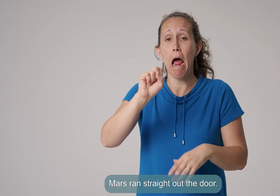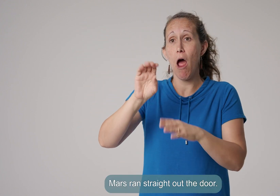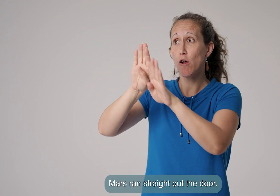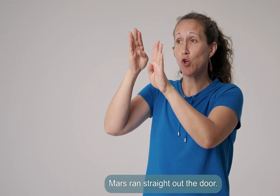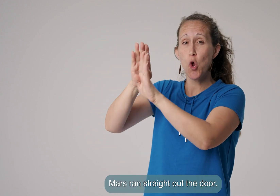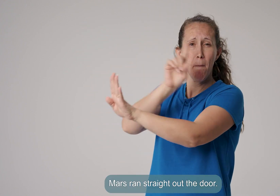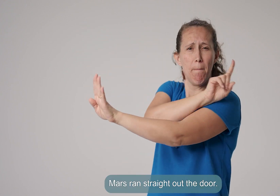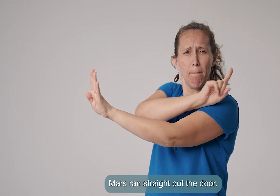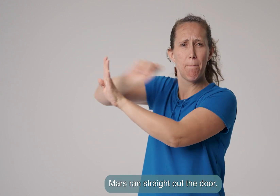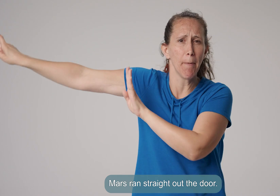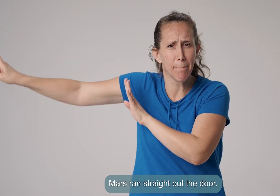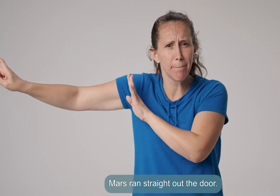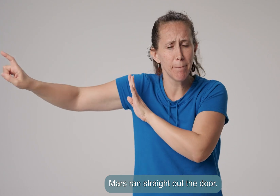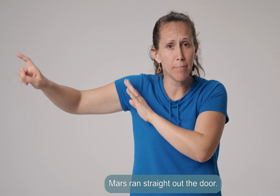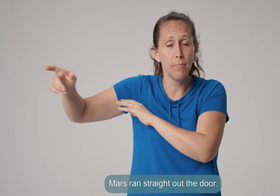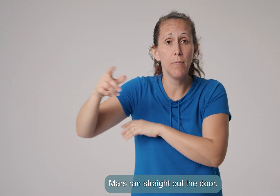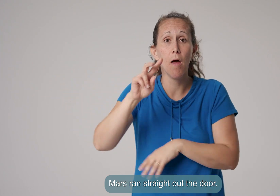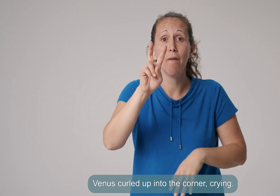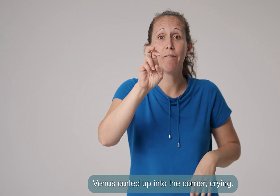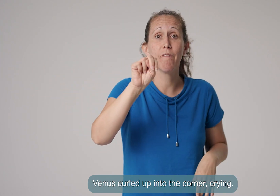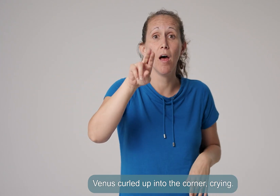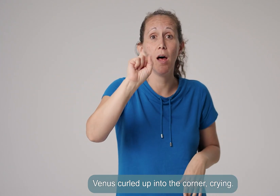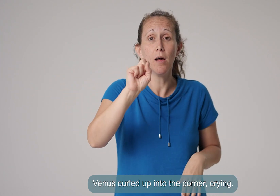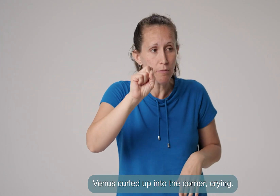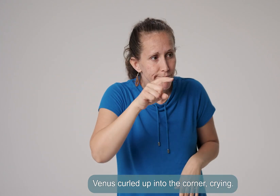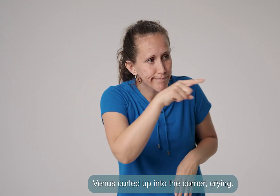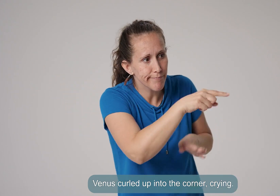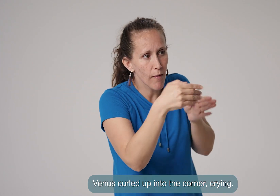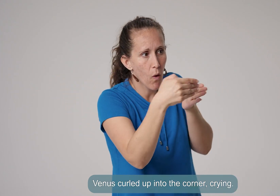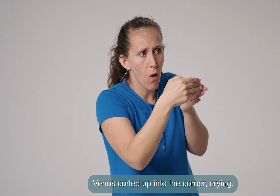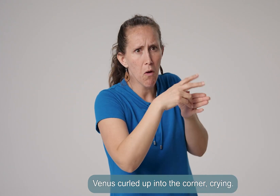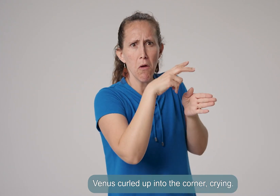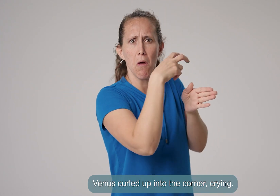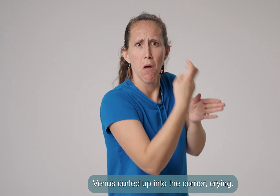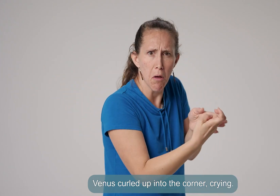Mars ran straight out the door. Venus curled up into the corner crying.